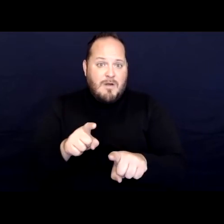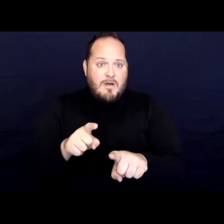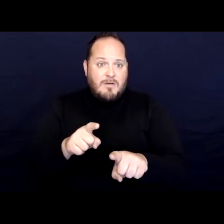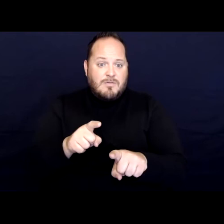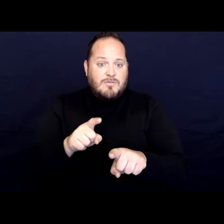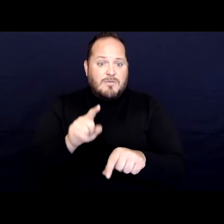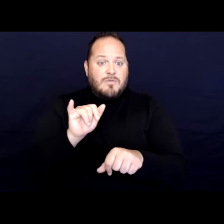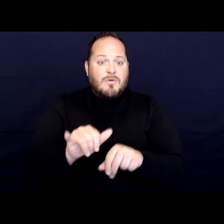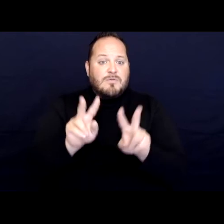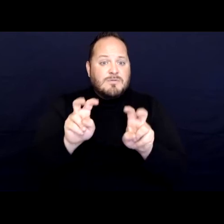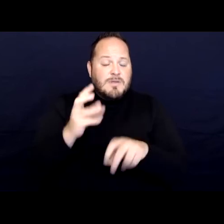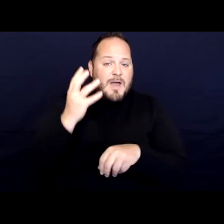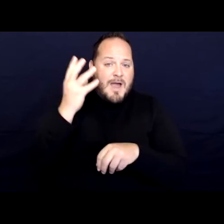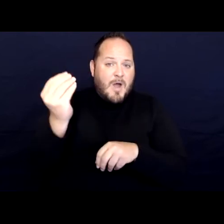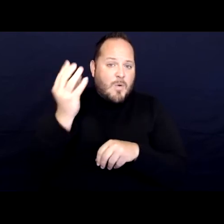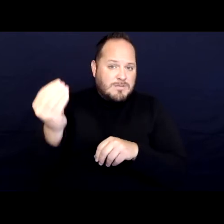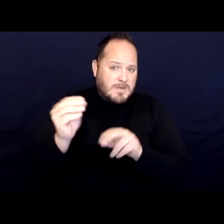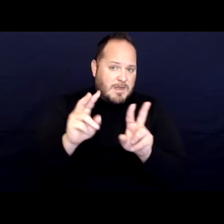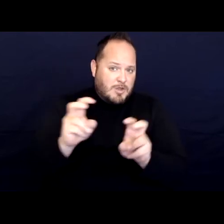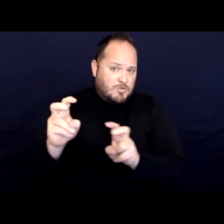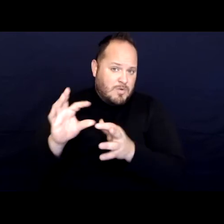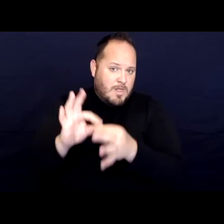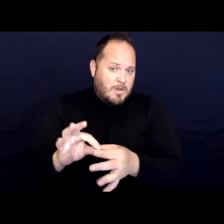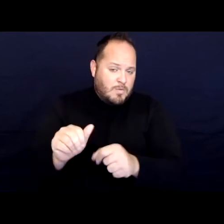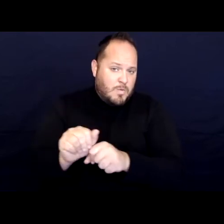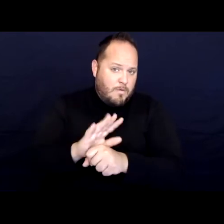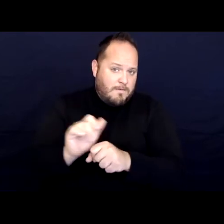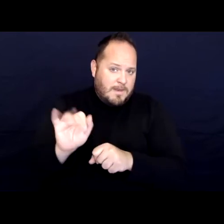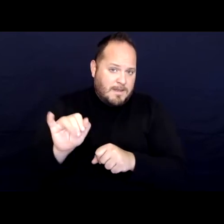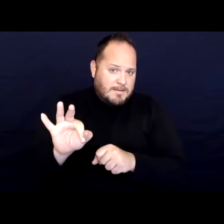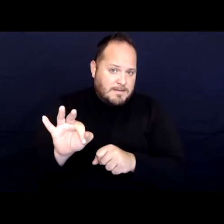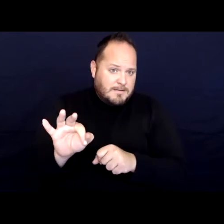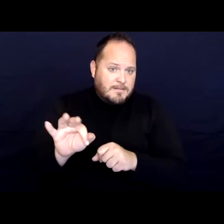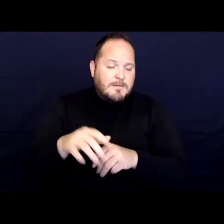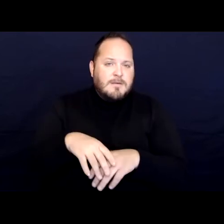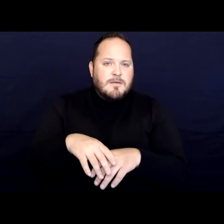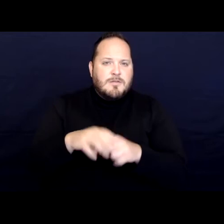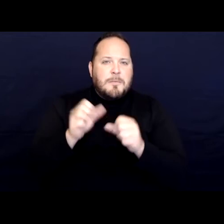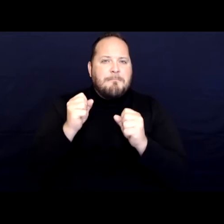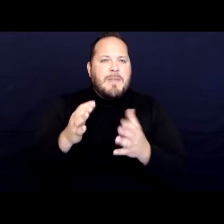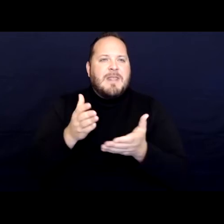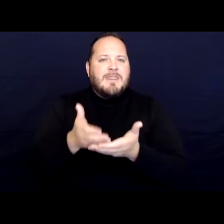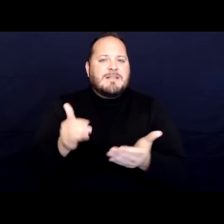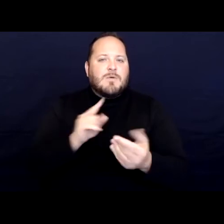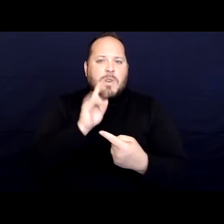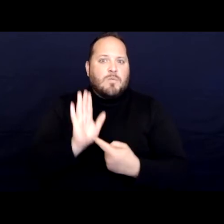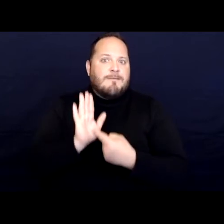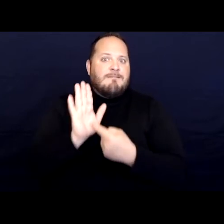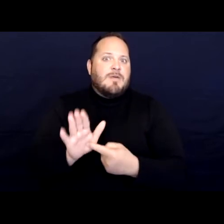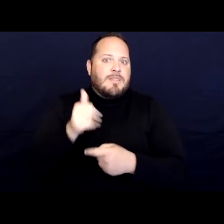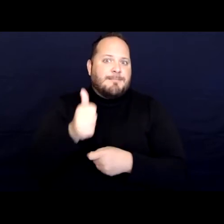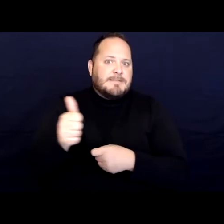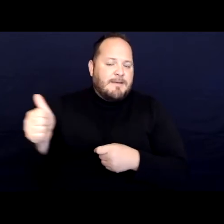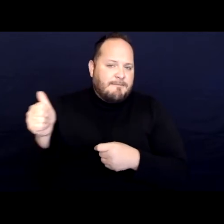outside issues related to COVID-19, and there's a lot of things that sort of revealed themselves. And so going back to the